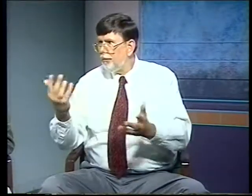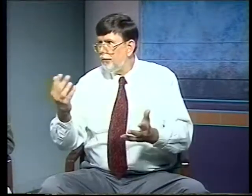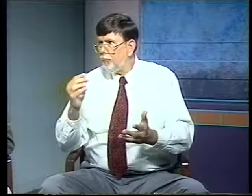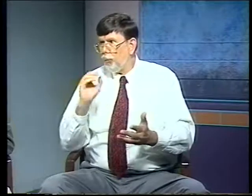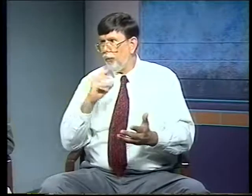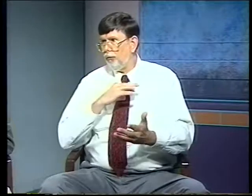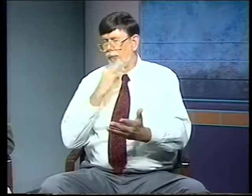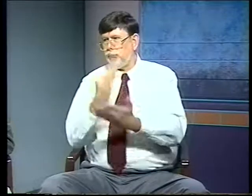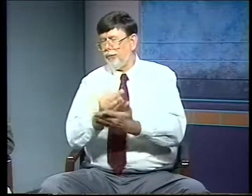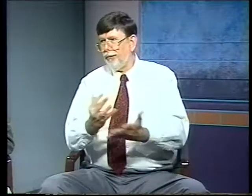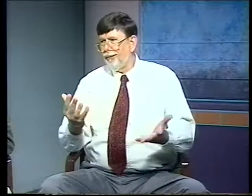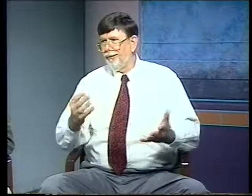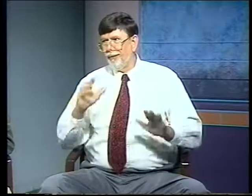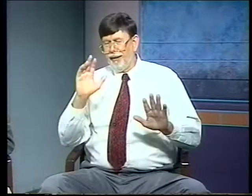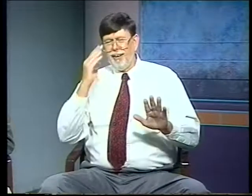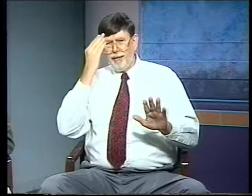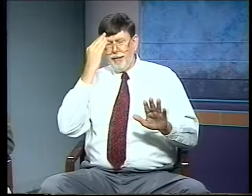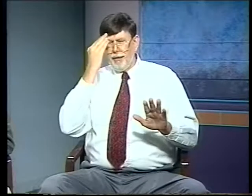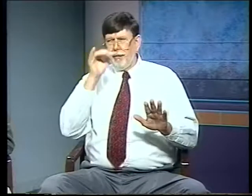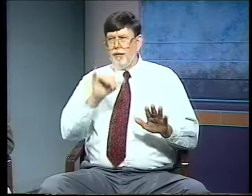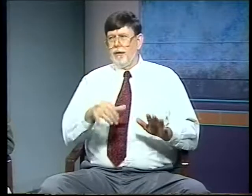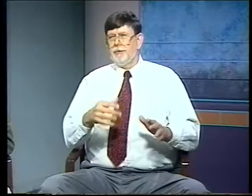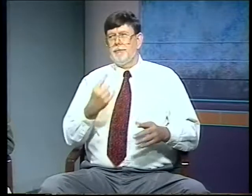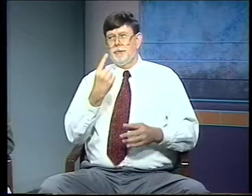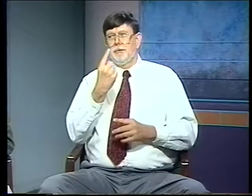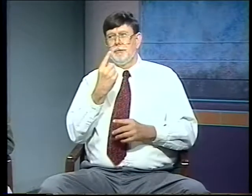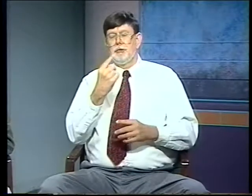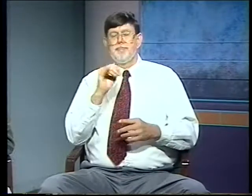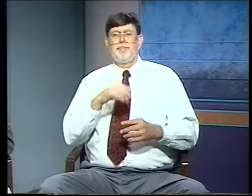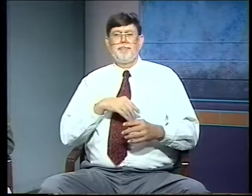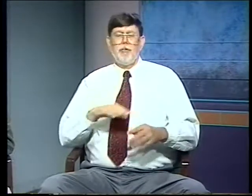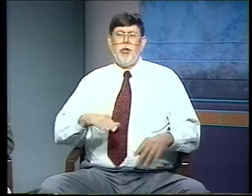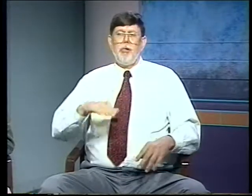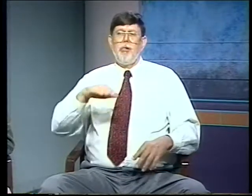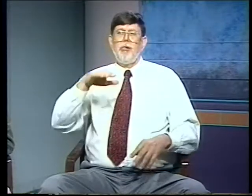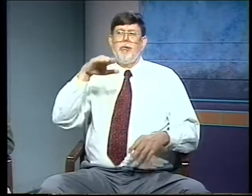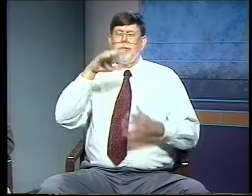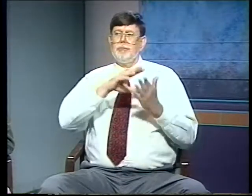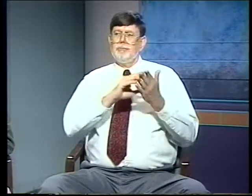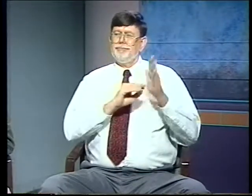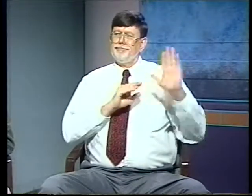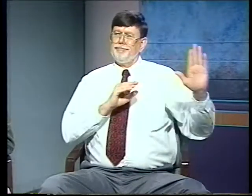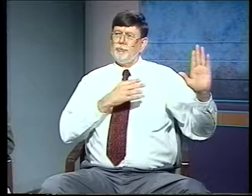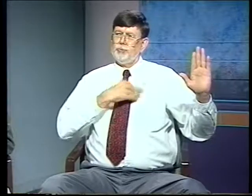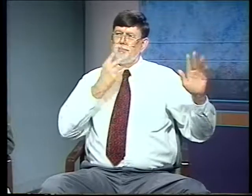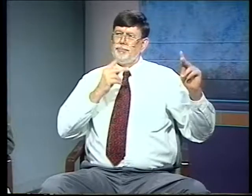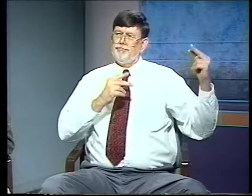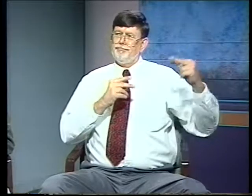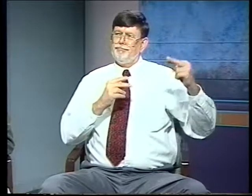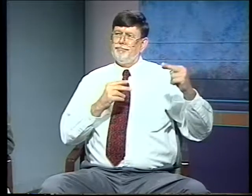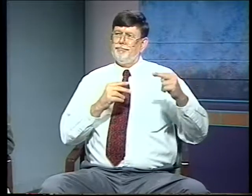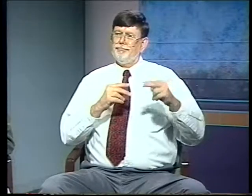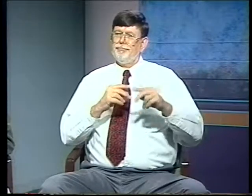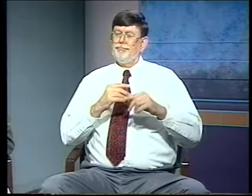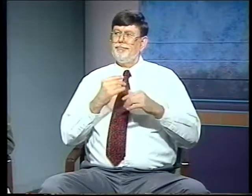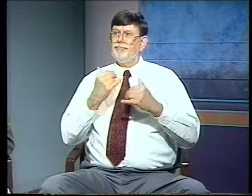respond accurately, so-called, on the test based on the information that were in those books. So I grew